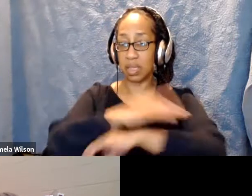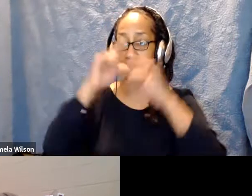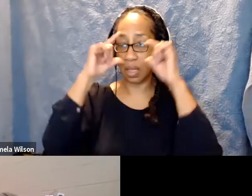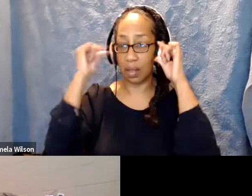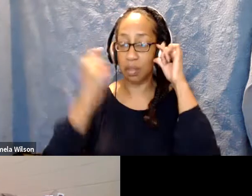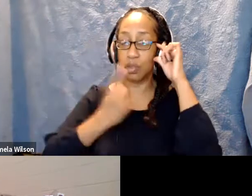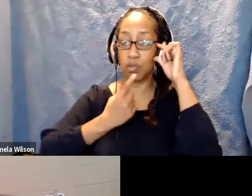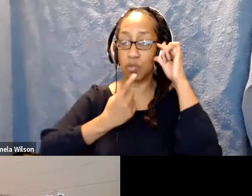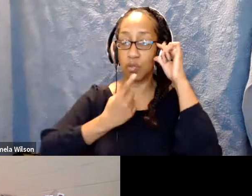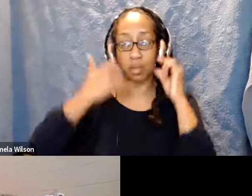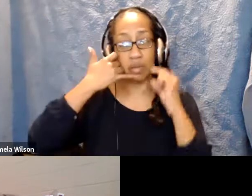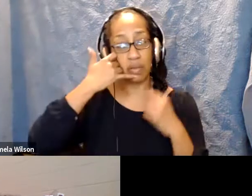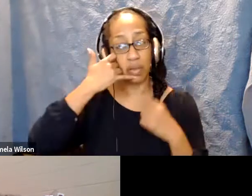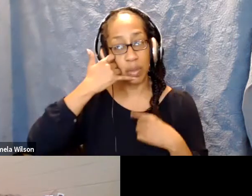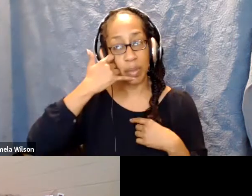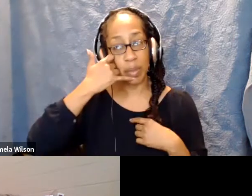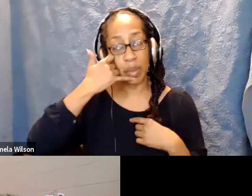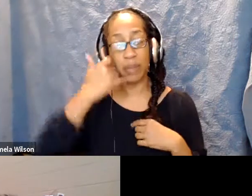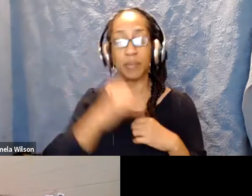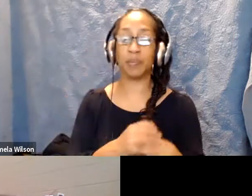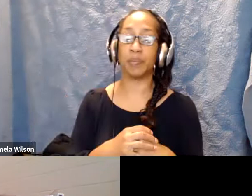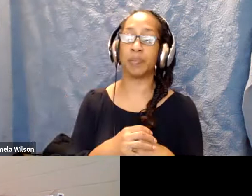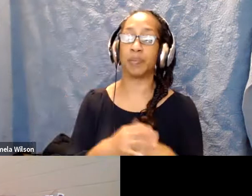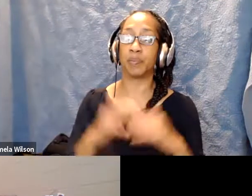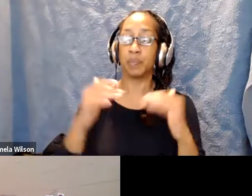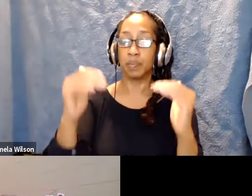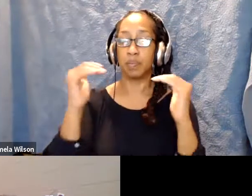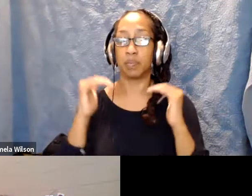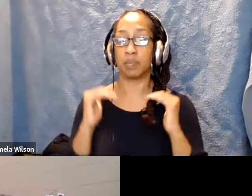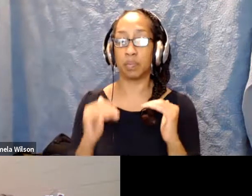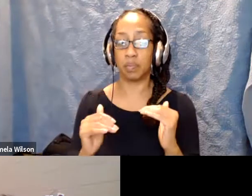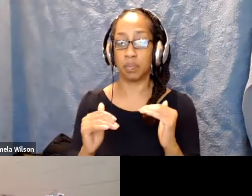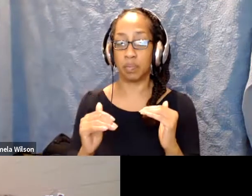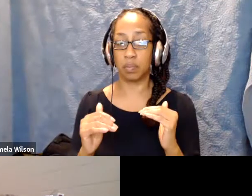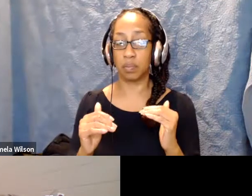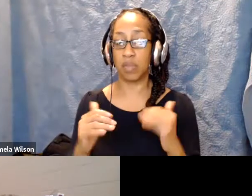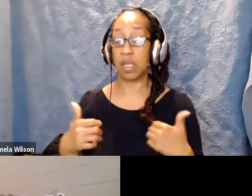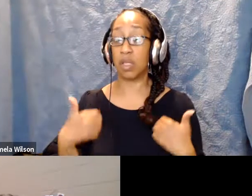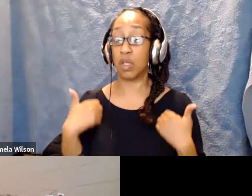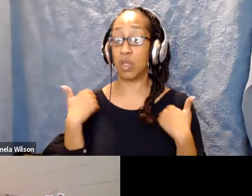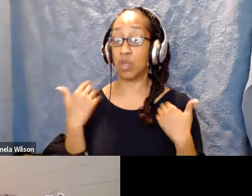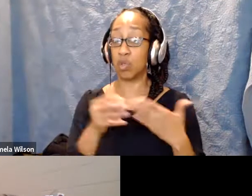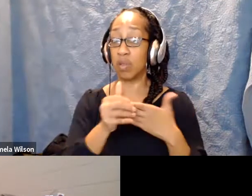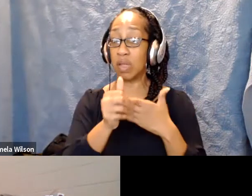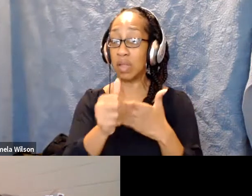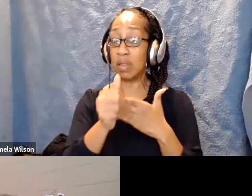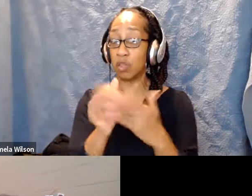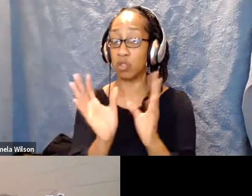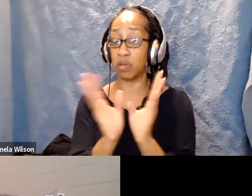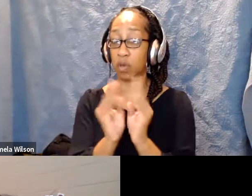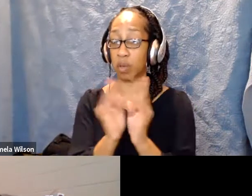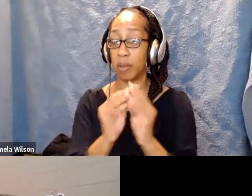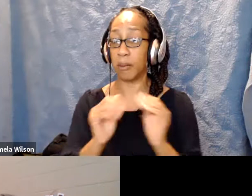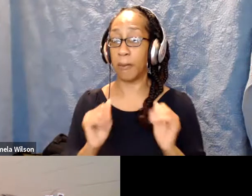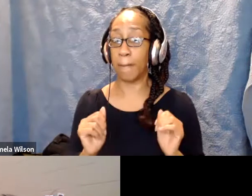phone. Thank you. Next, I wanted to touch on the Youth Leadership Forum. This was something new that we